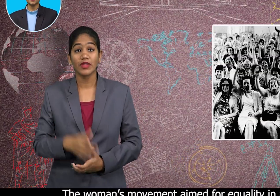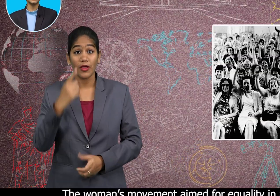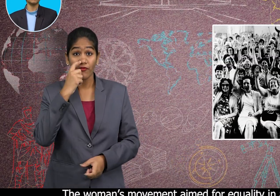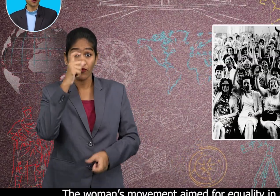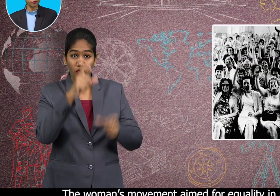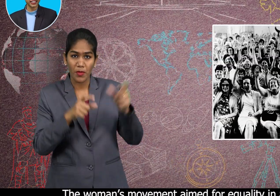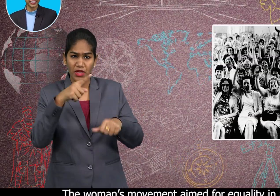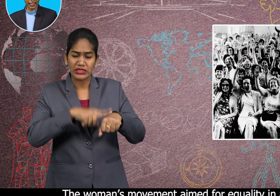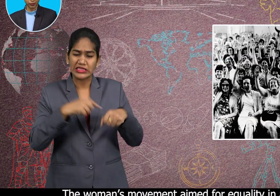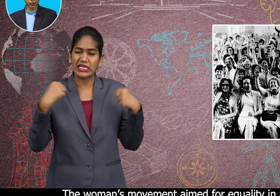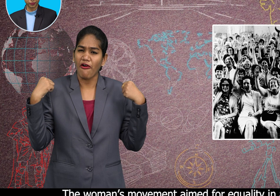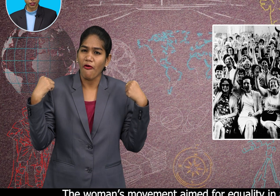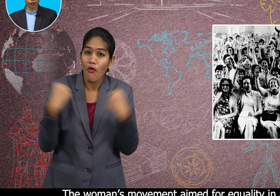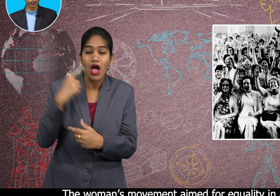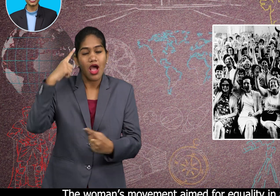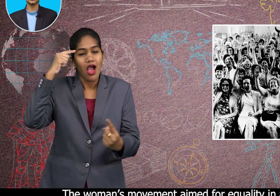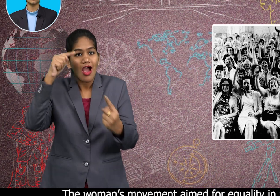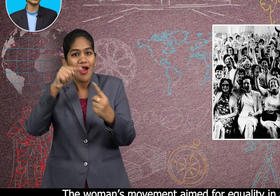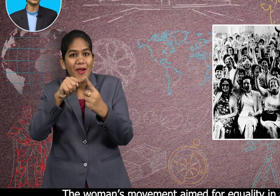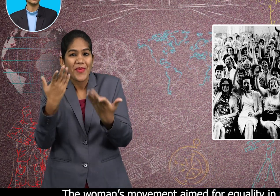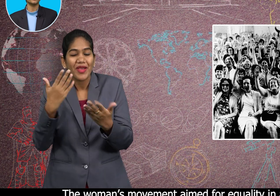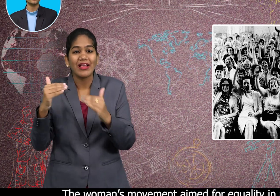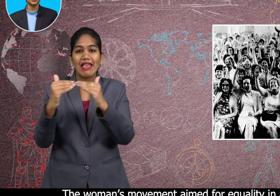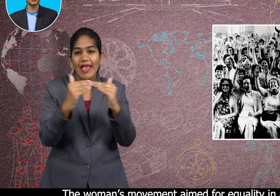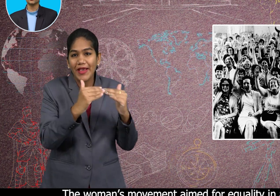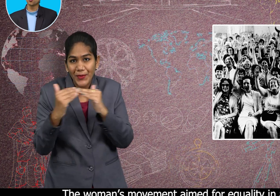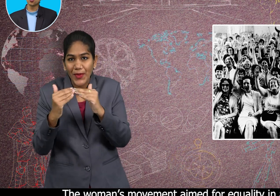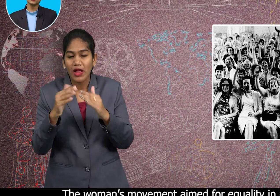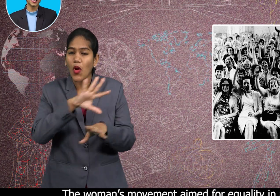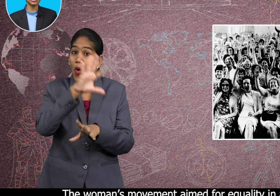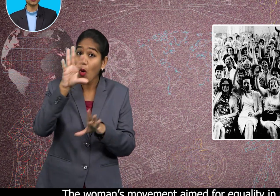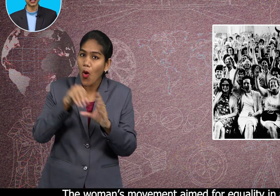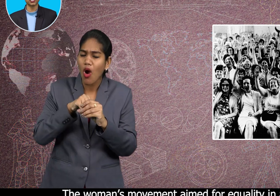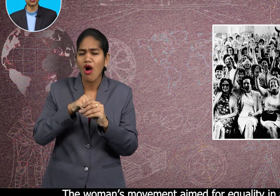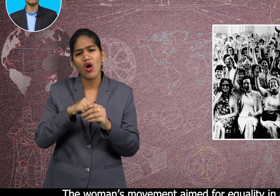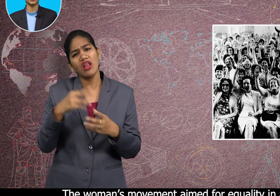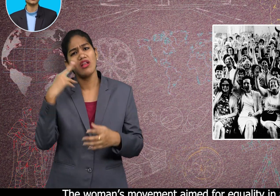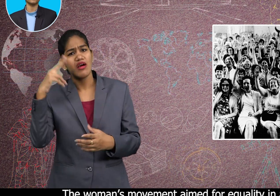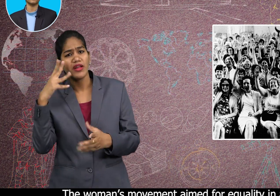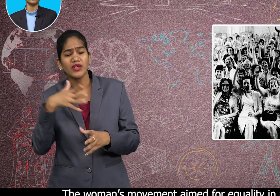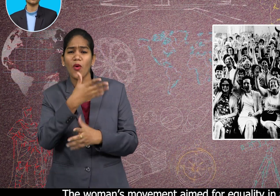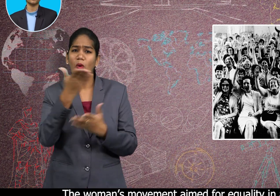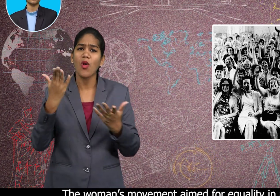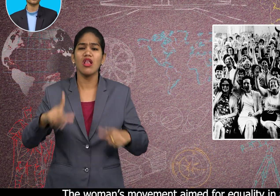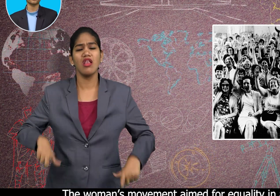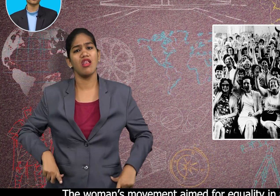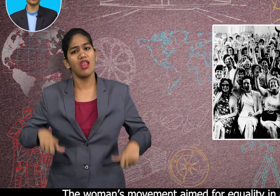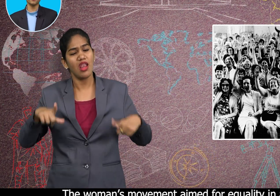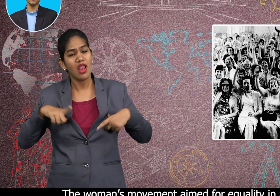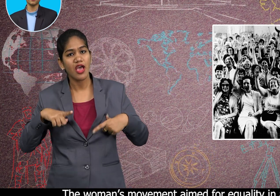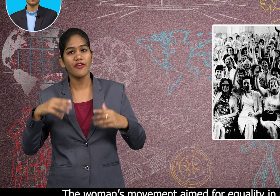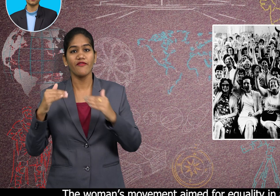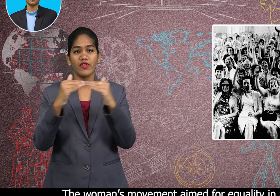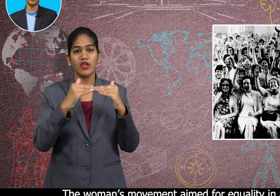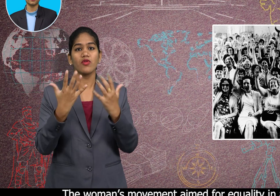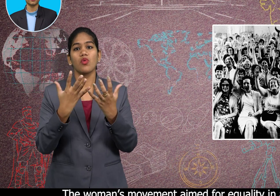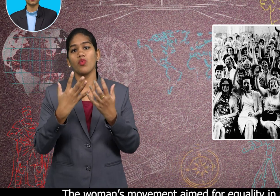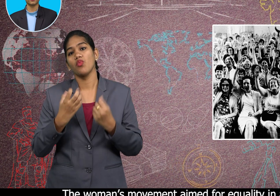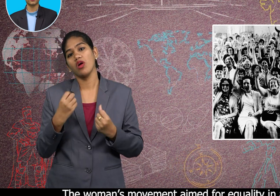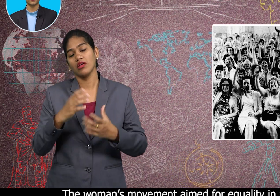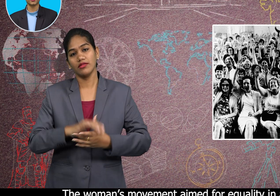the women's movement aimed for equality in all aspects of life,